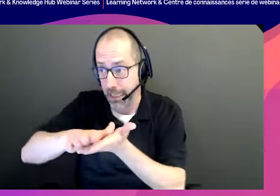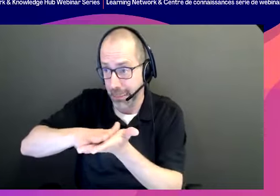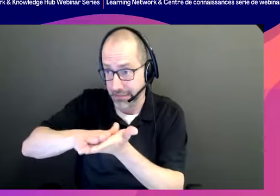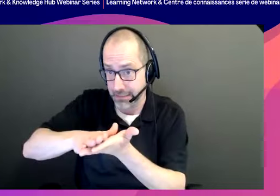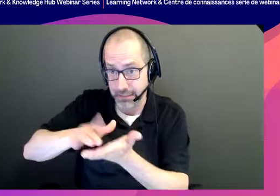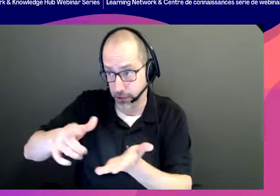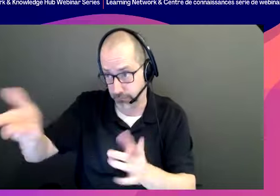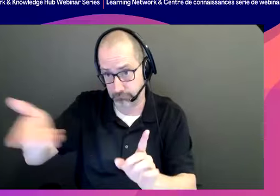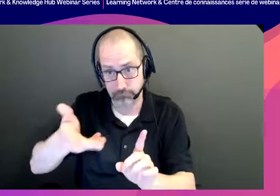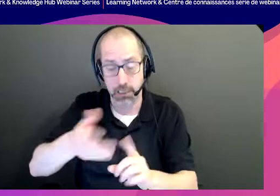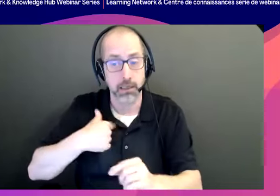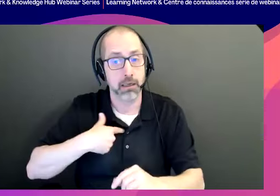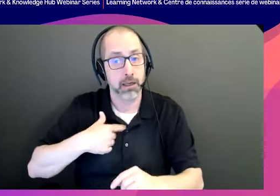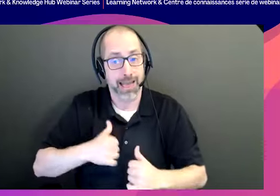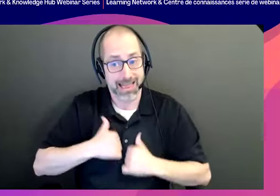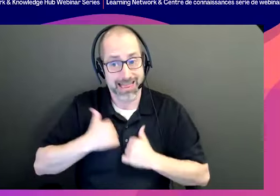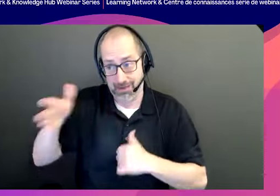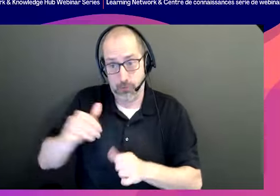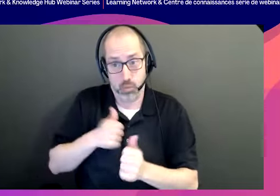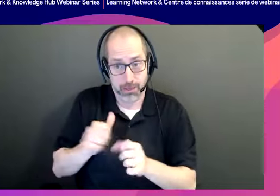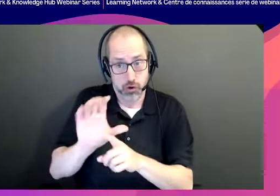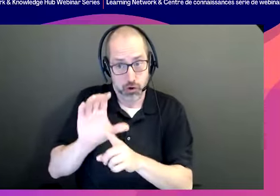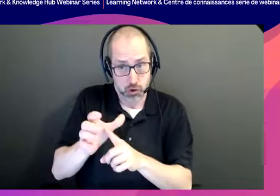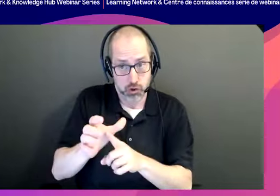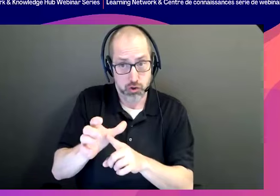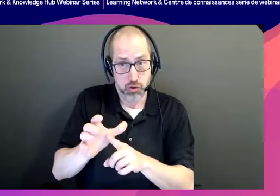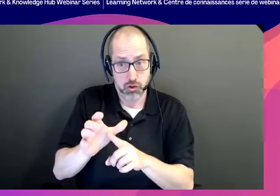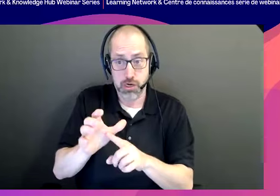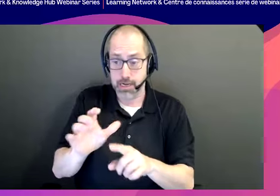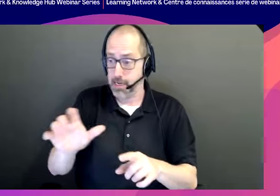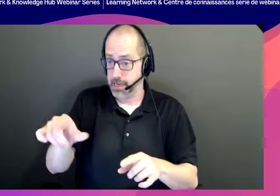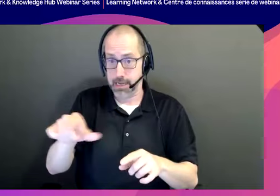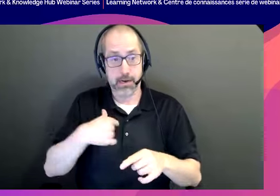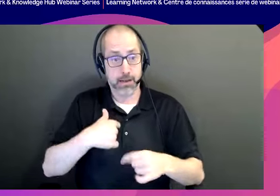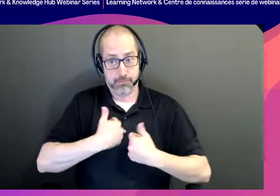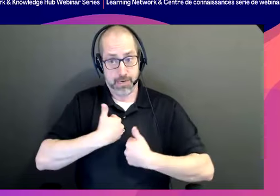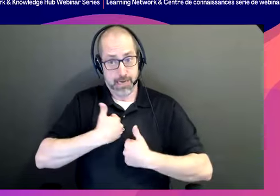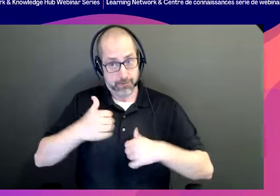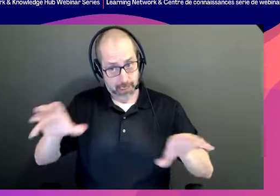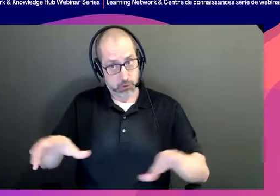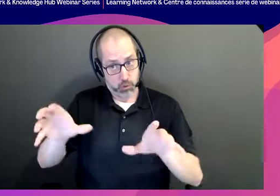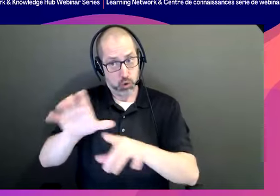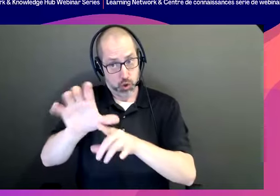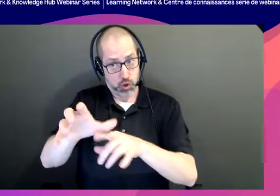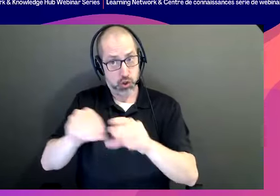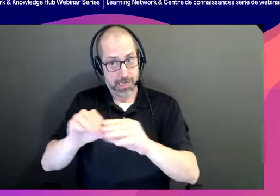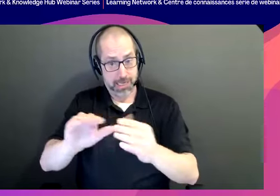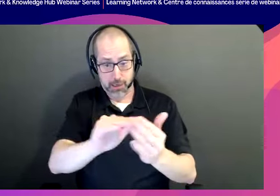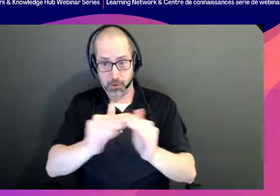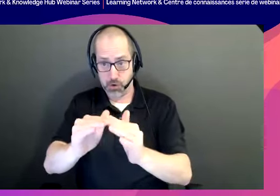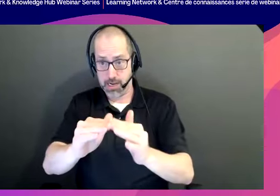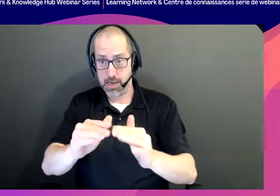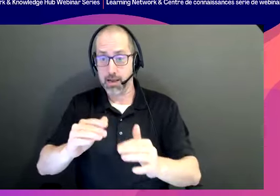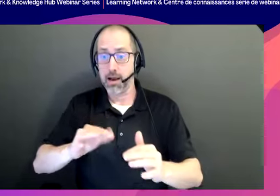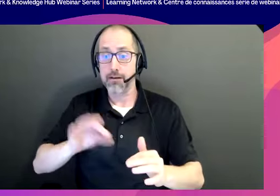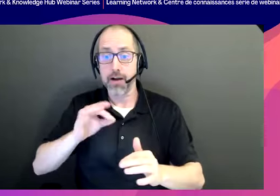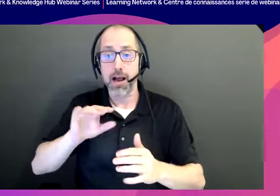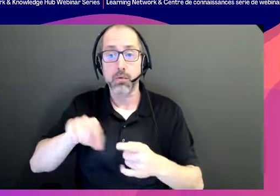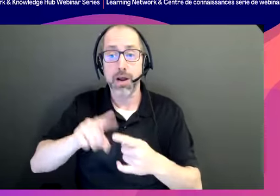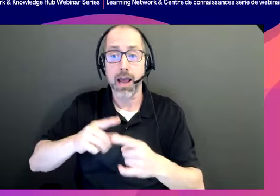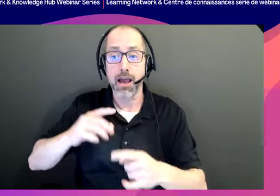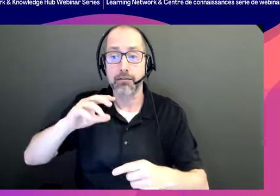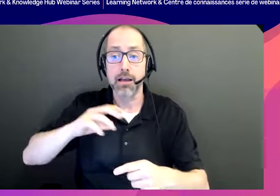with culture and that actually does culture in the community, I find when I'm having an elder brush me down or